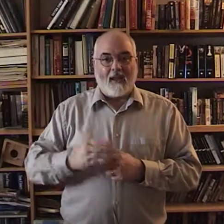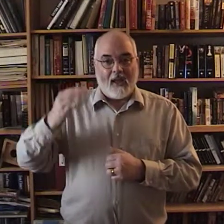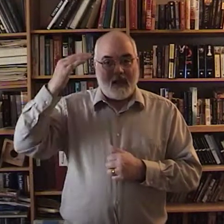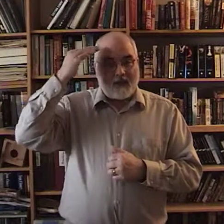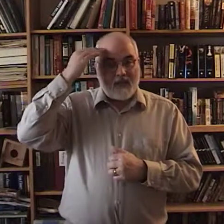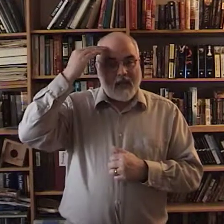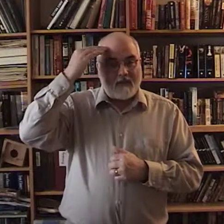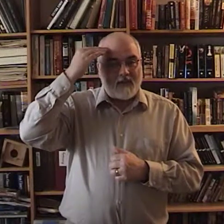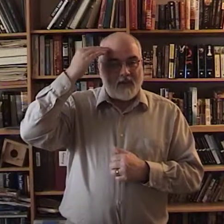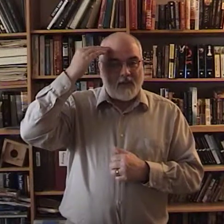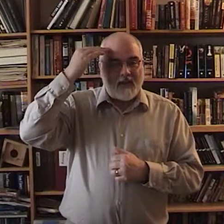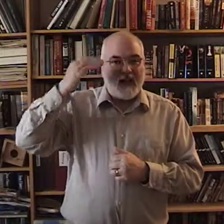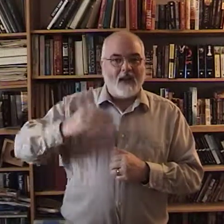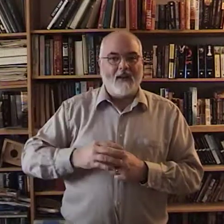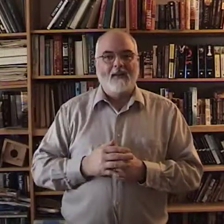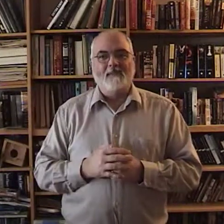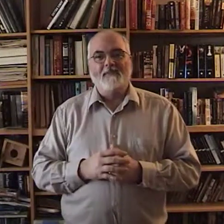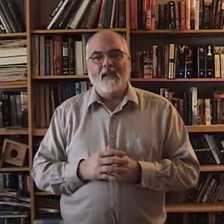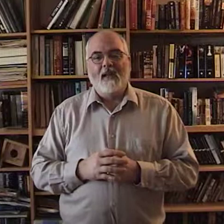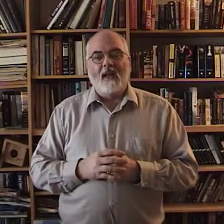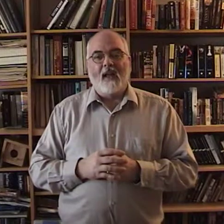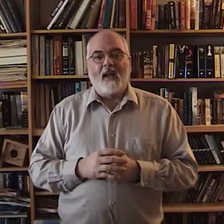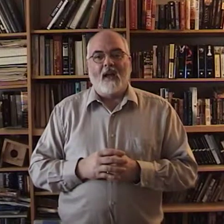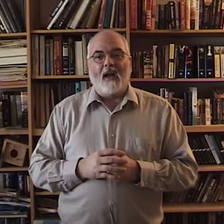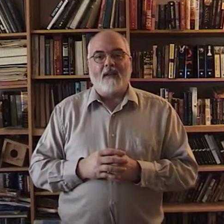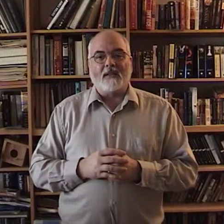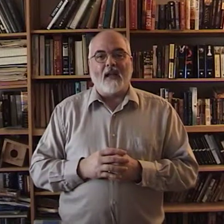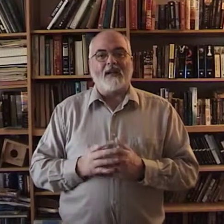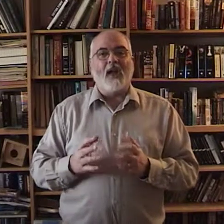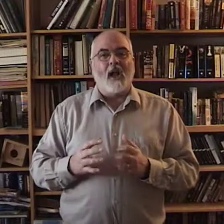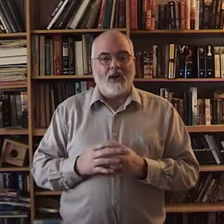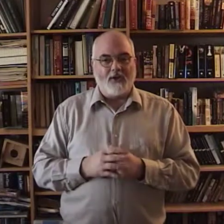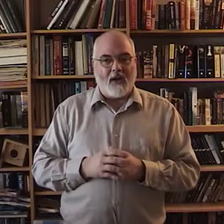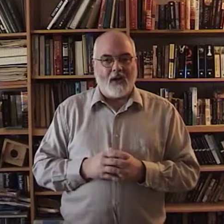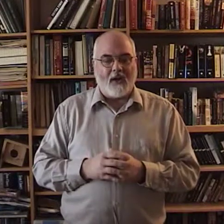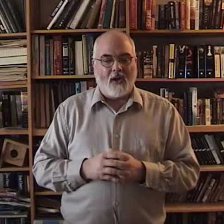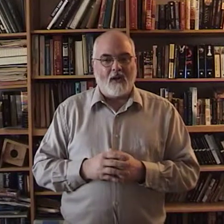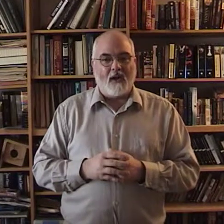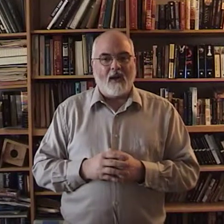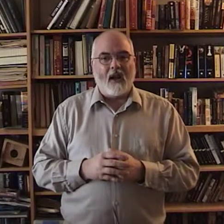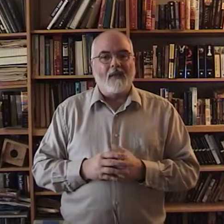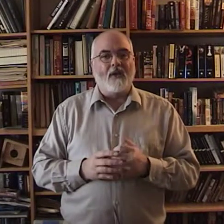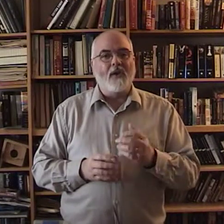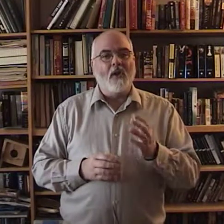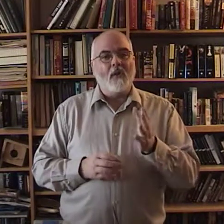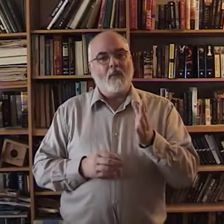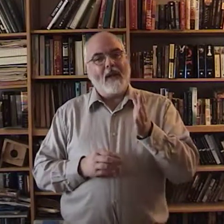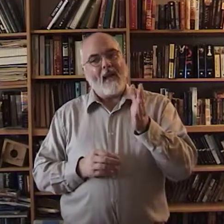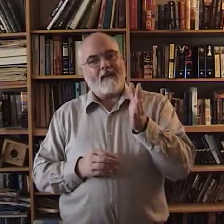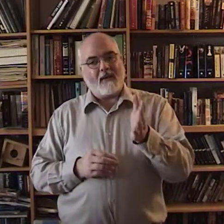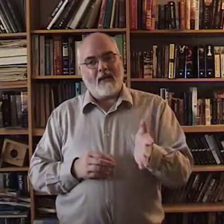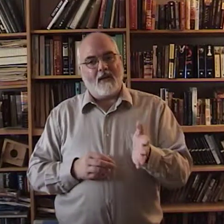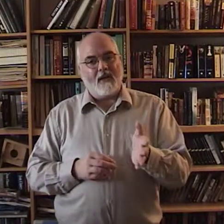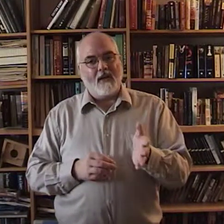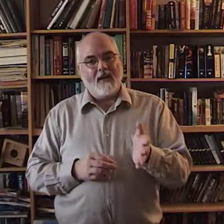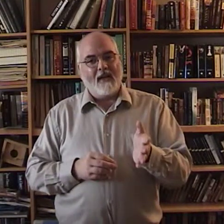and it's just kind of touching the head. That's like knowledge kind of no. And the no that we have here